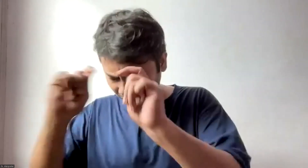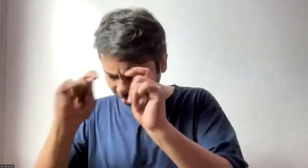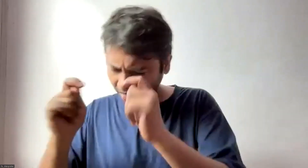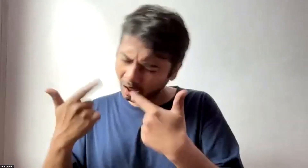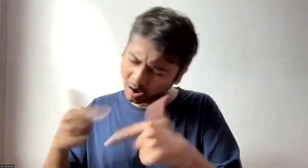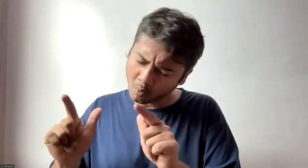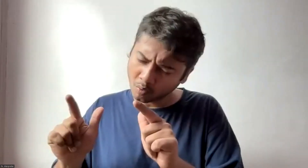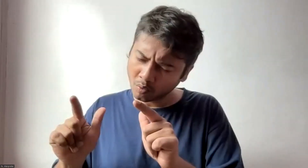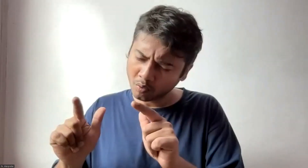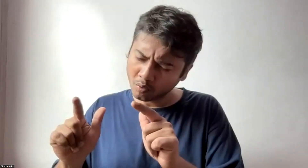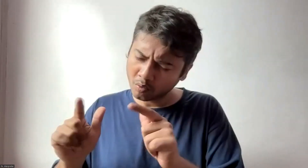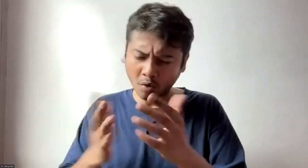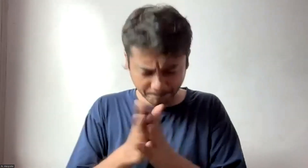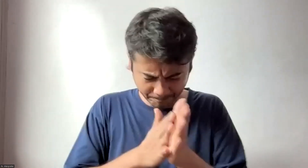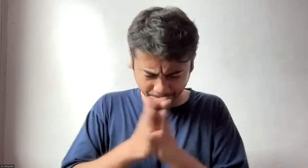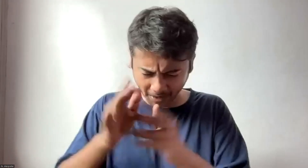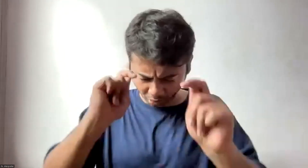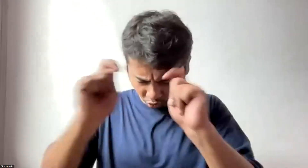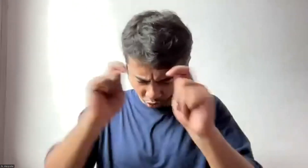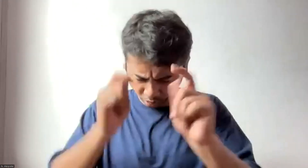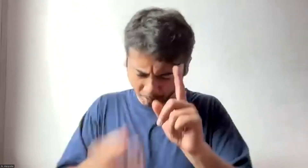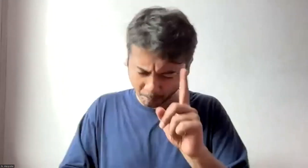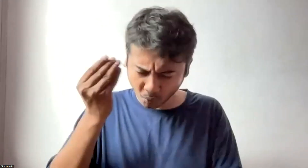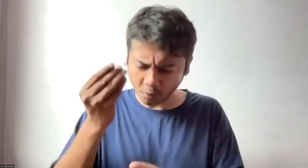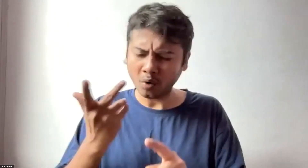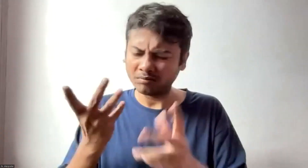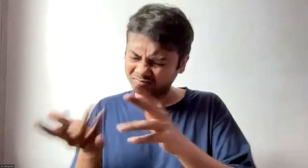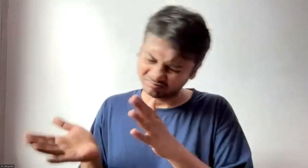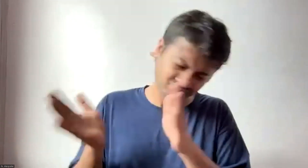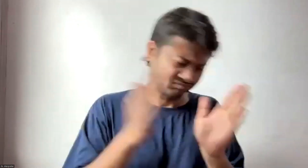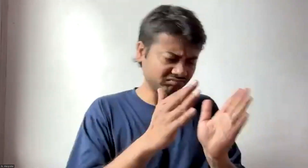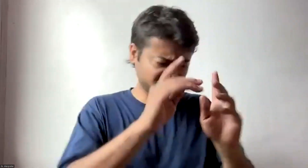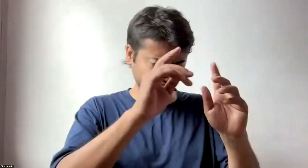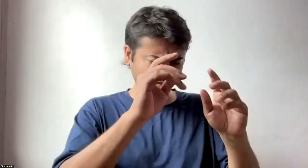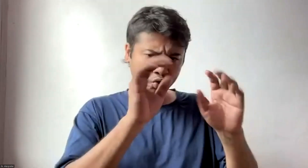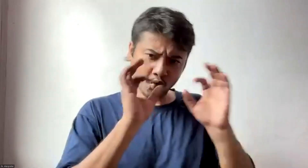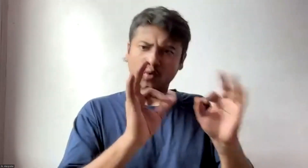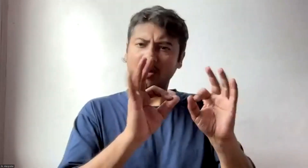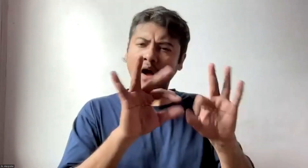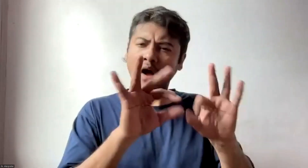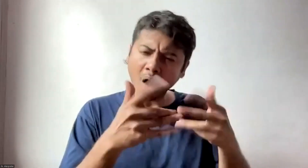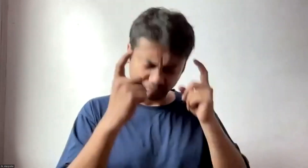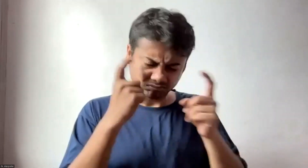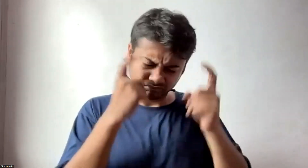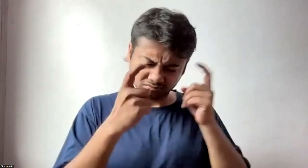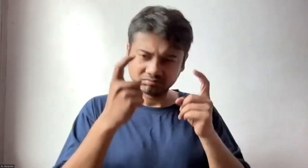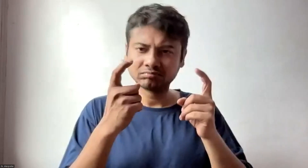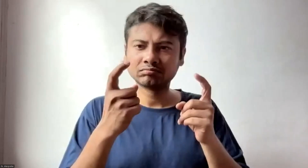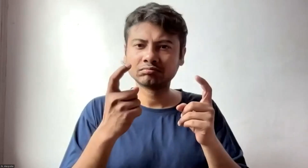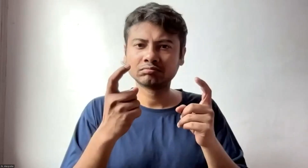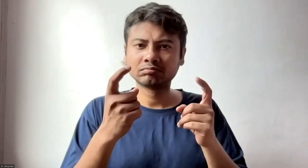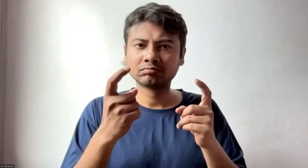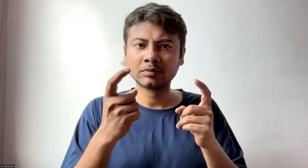So if you contemplate, if you think like that, then my dear friends, you can change your